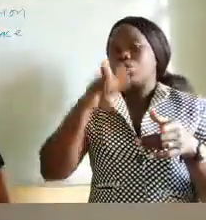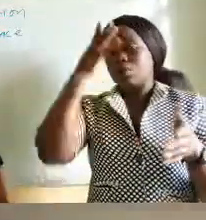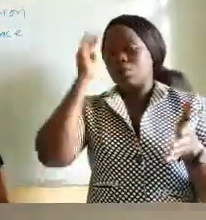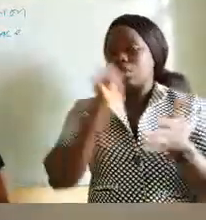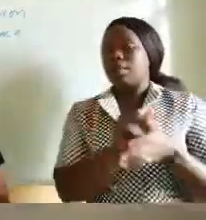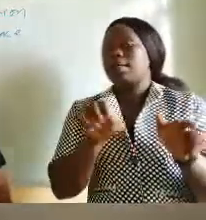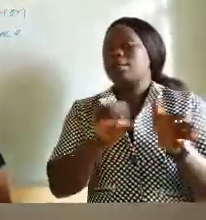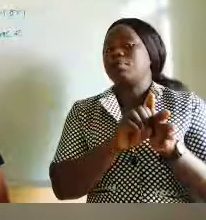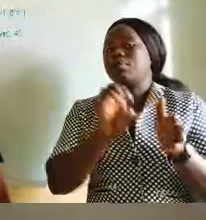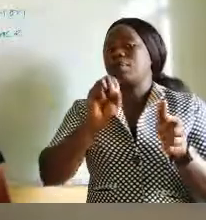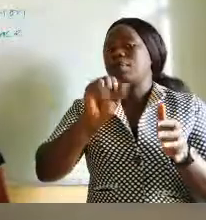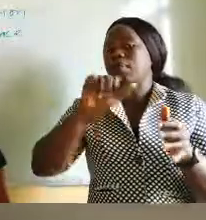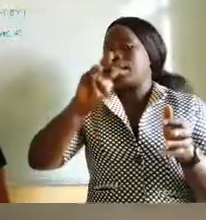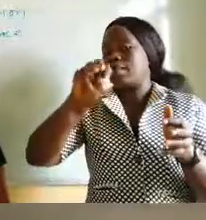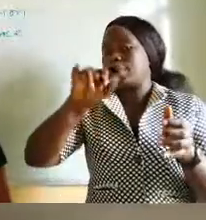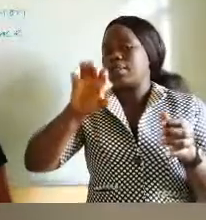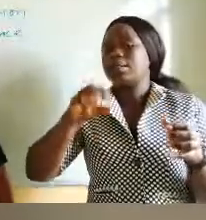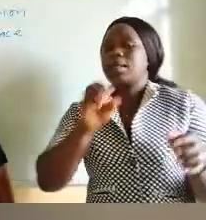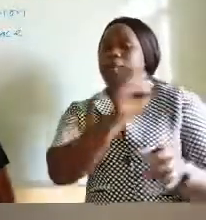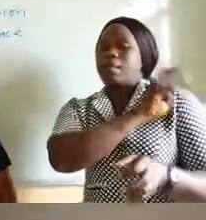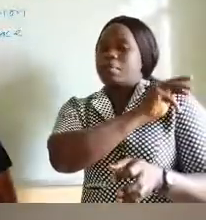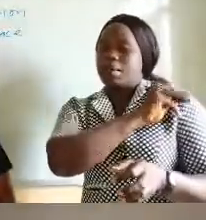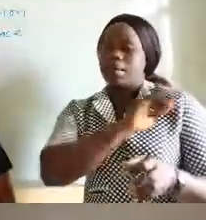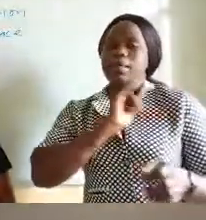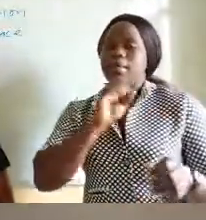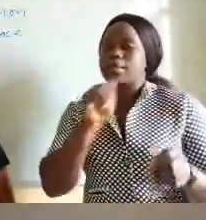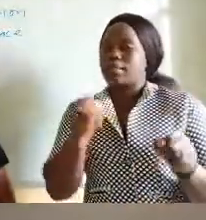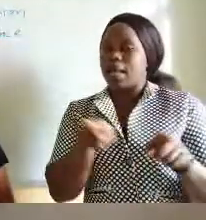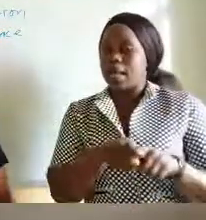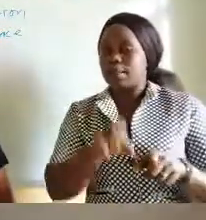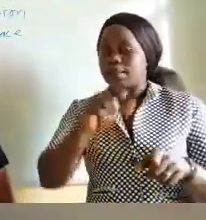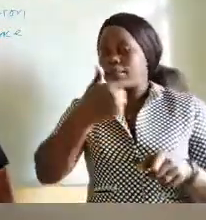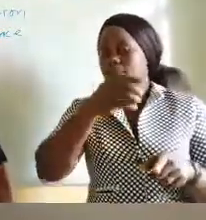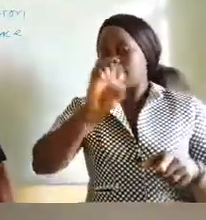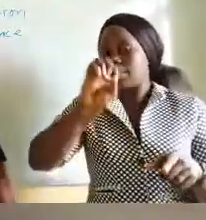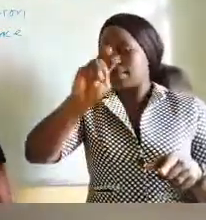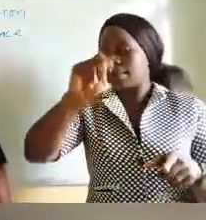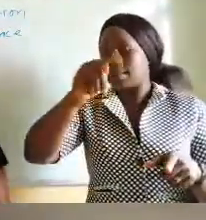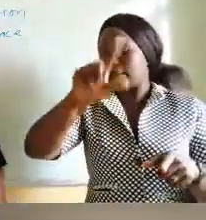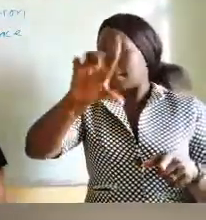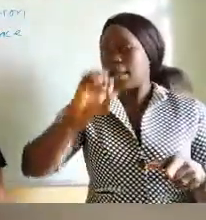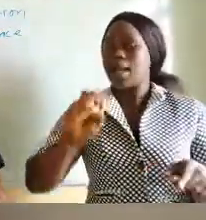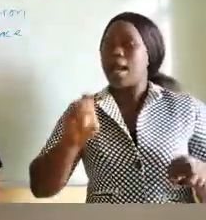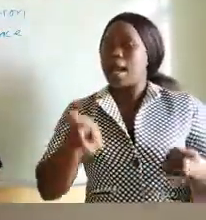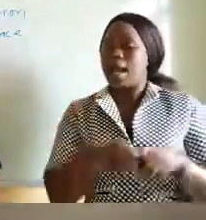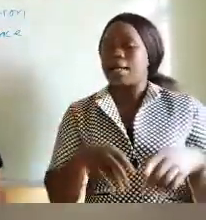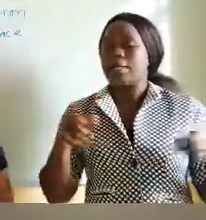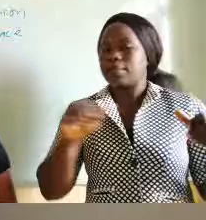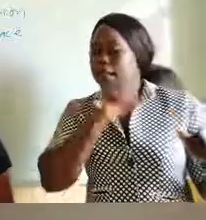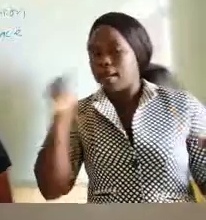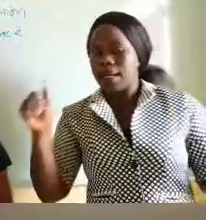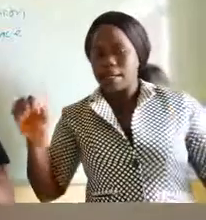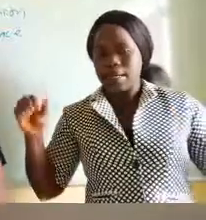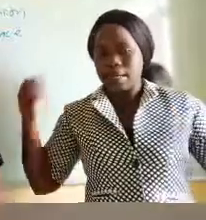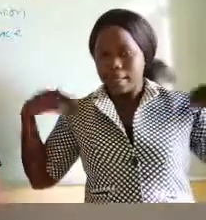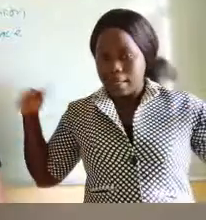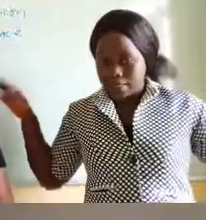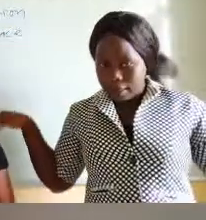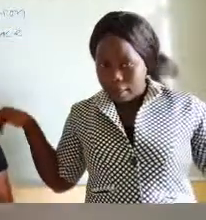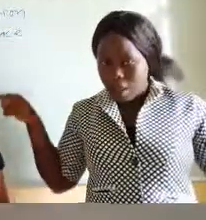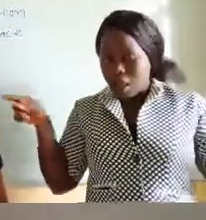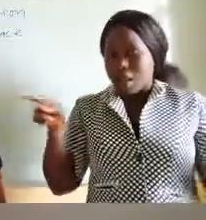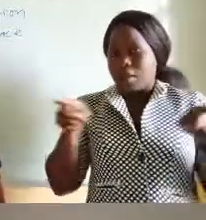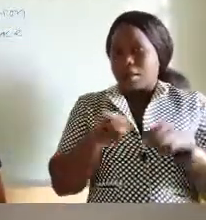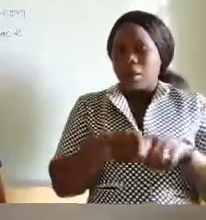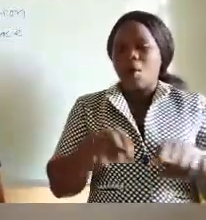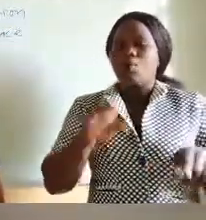as gentle as an angel. But now, we are saying, we are comparing directly Shade to